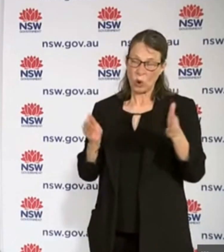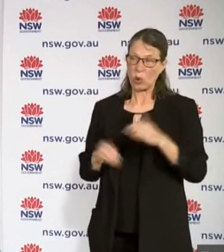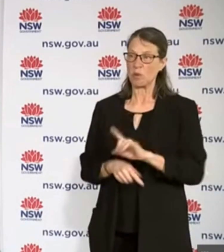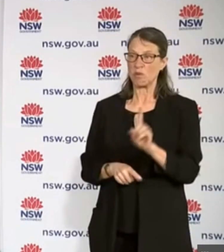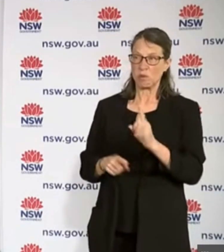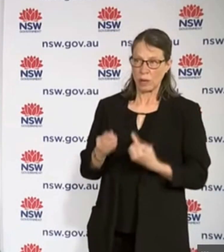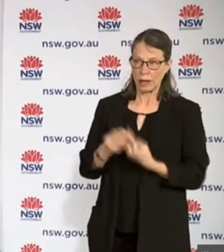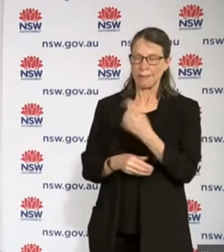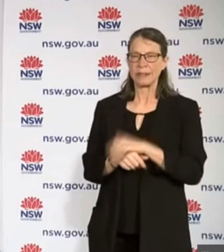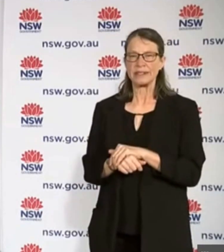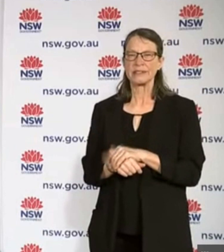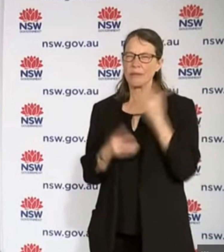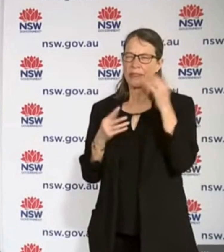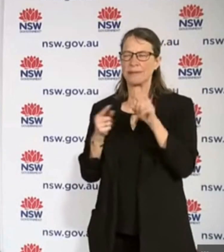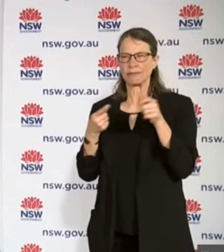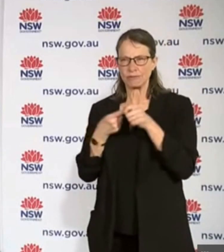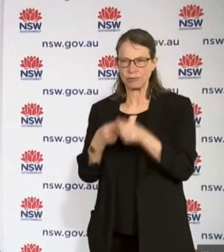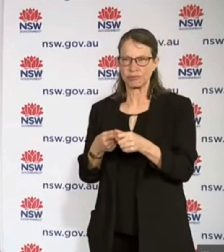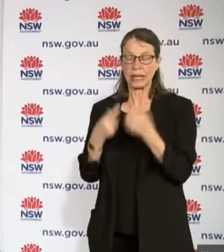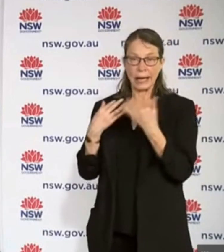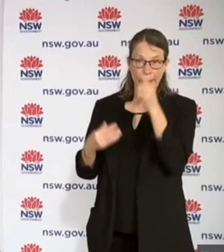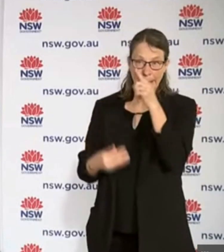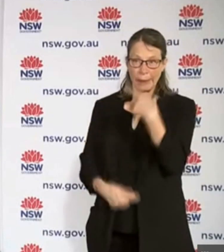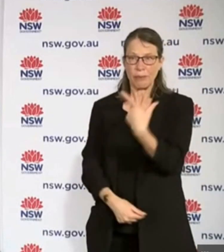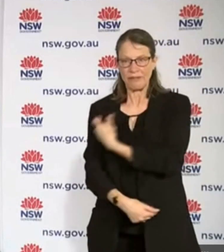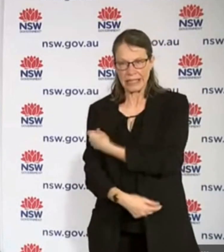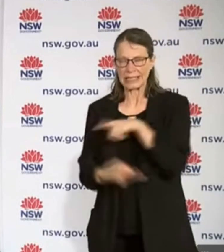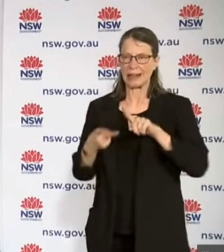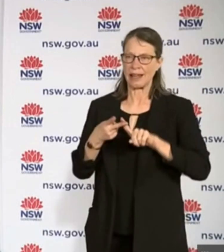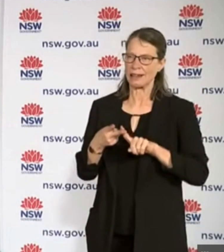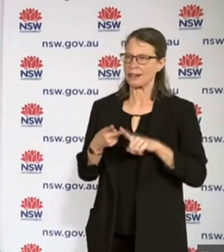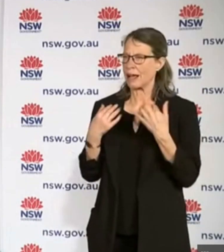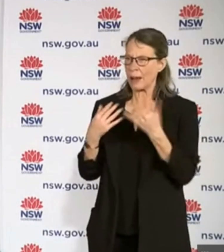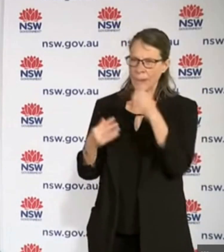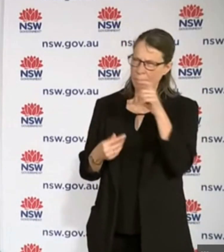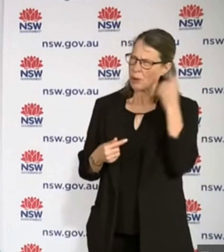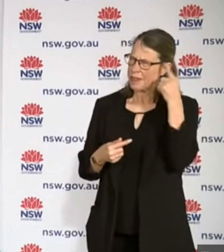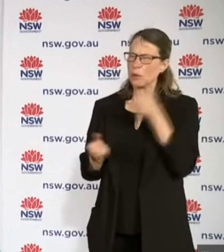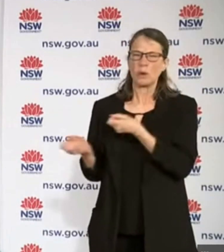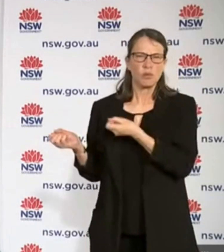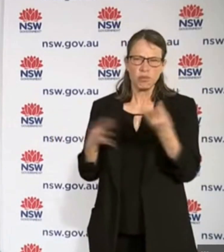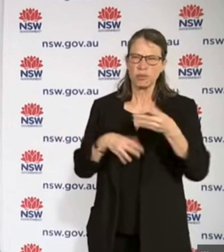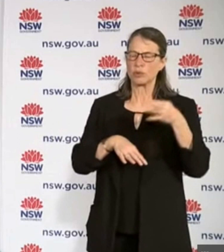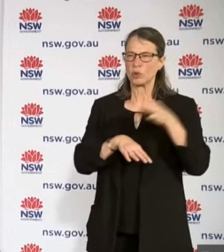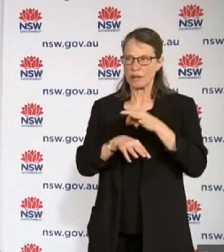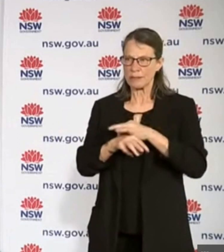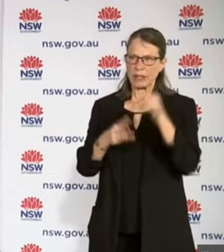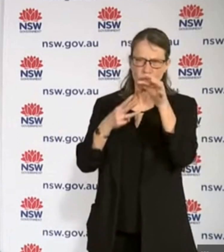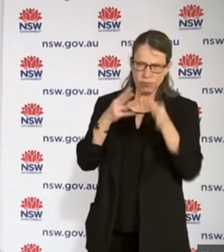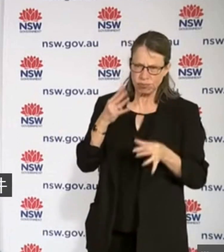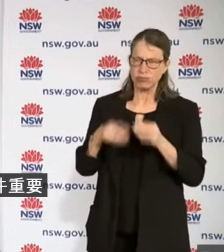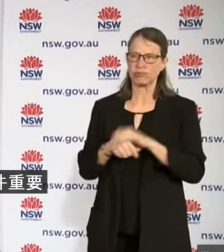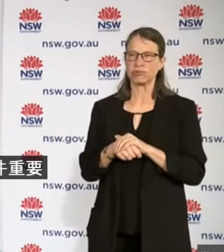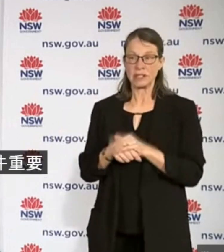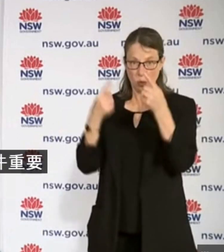numbers and the vaccination rate. So the work we've done to date has been based on all that detail, and the two outstanding things